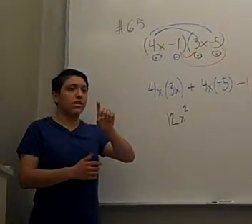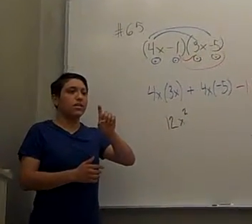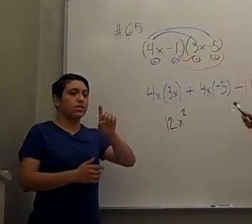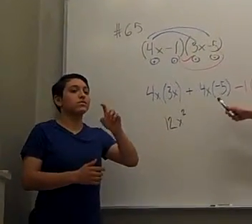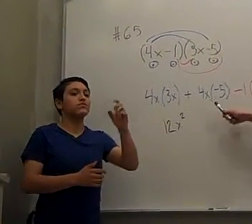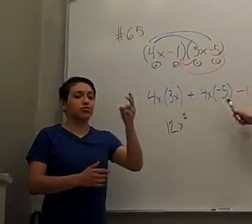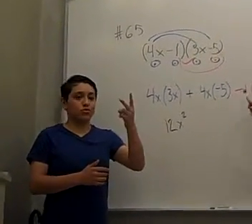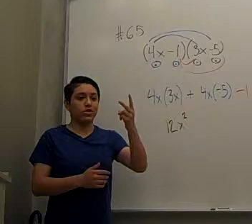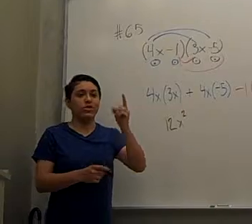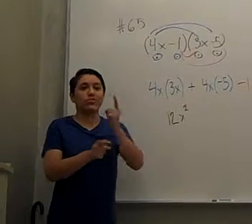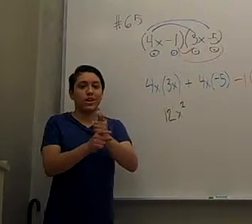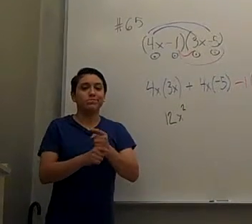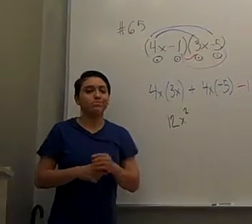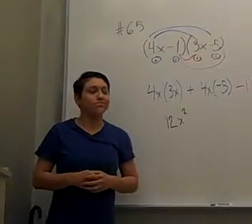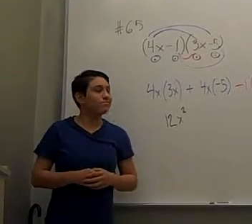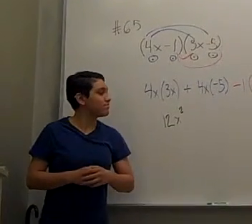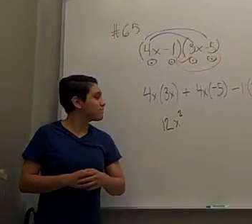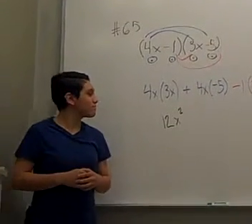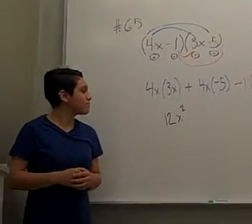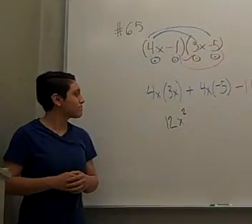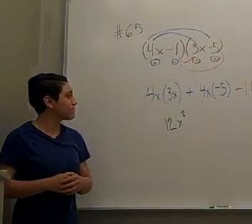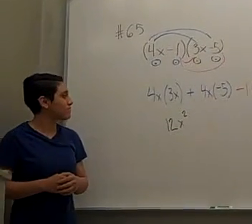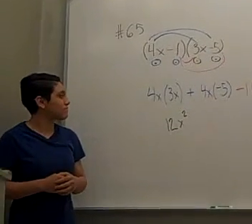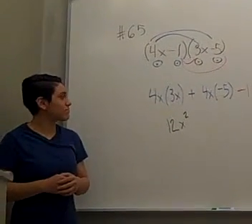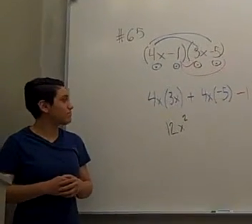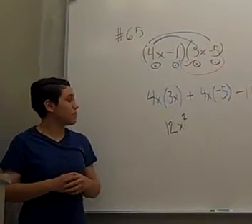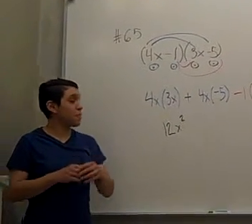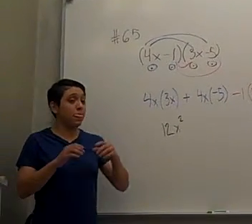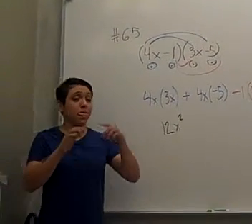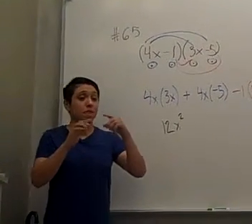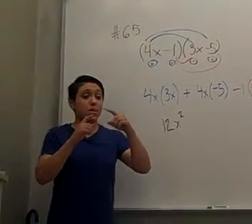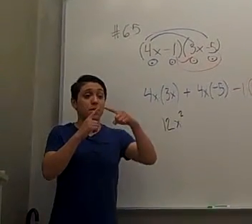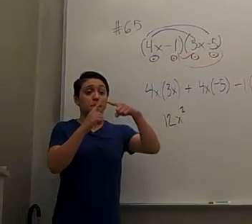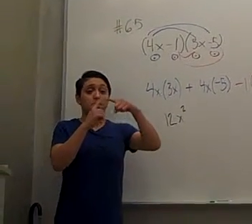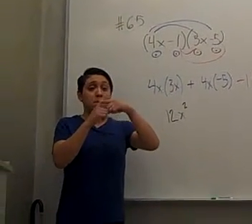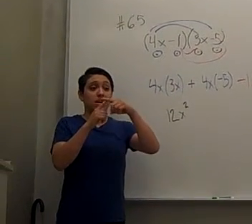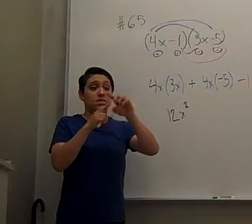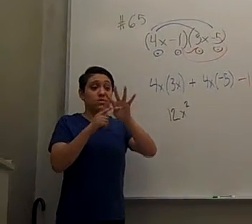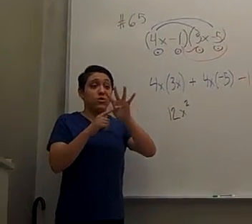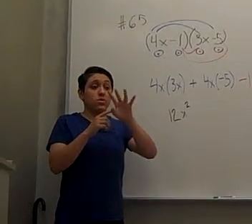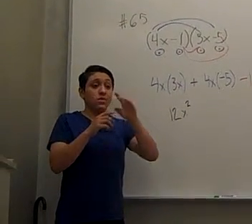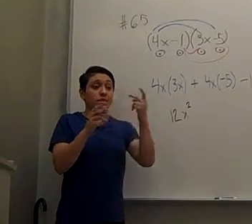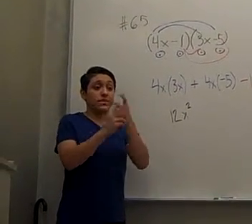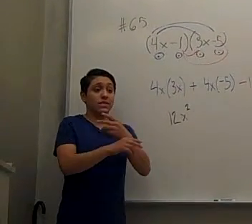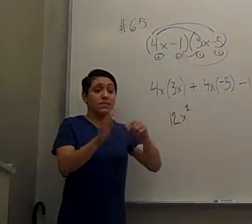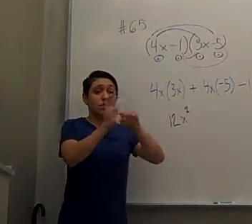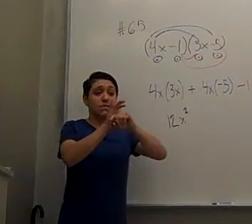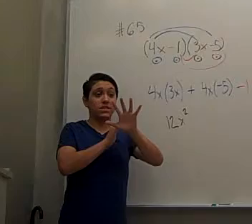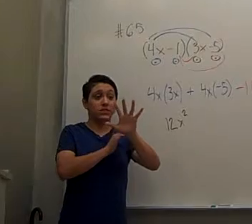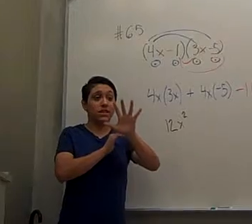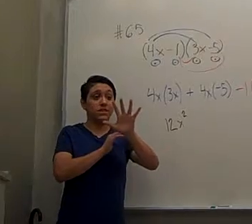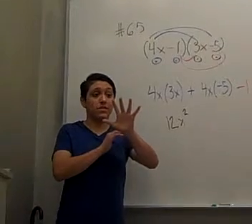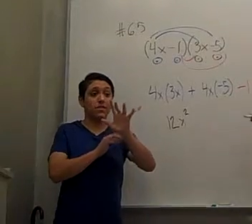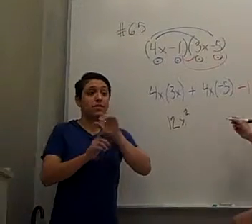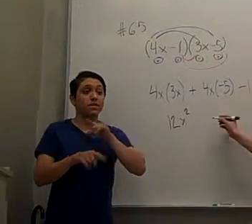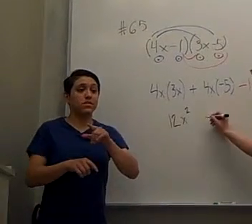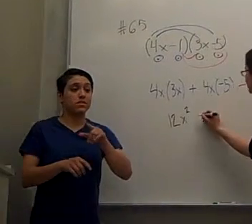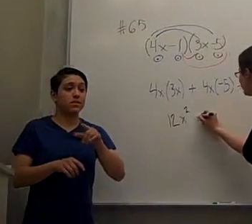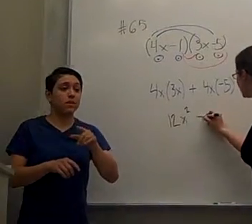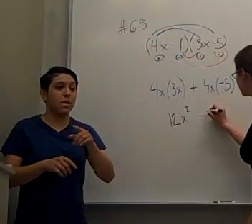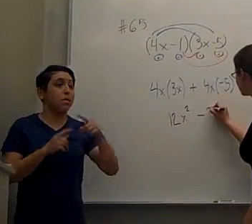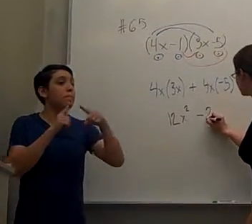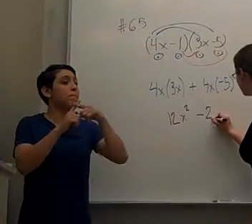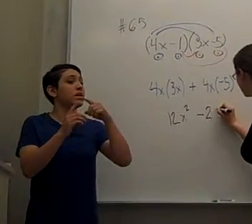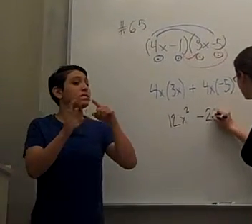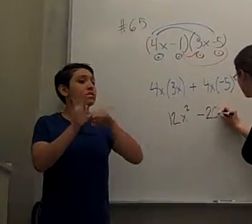Good. And a positive 4 times a negative 5 is? Minus 20. Good. And there's an x. Perfect. So this